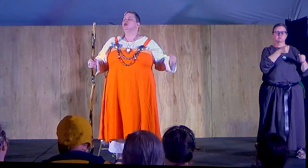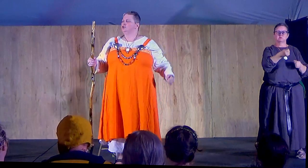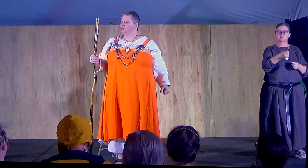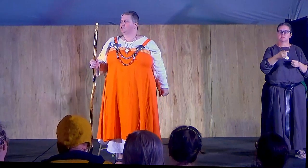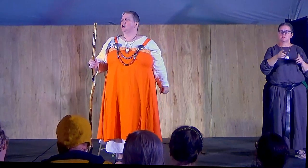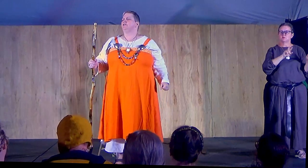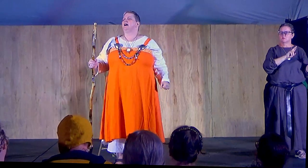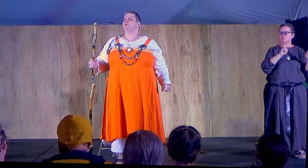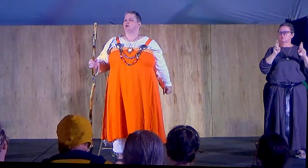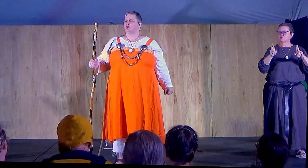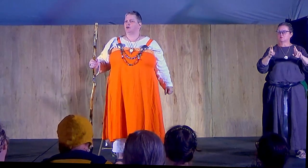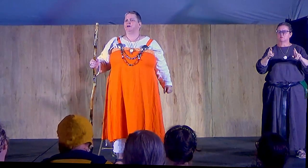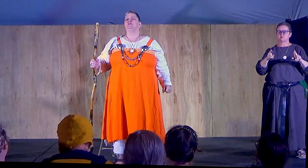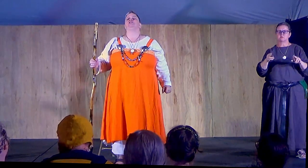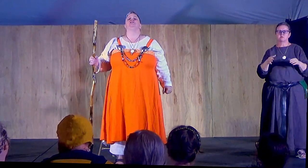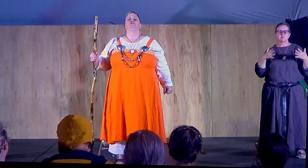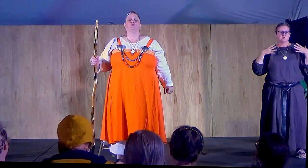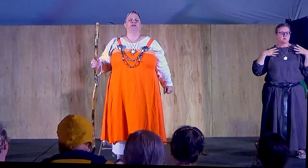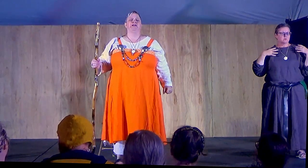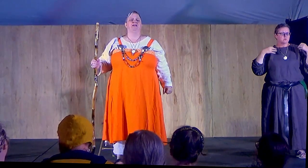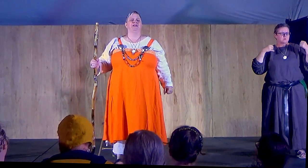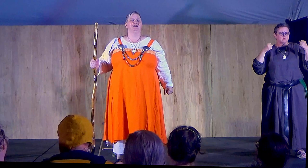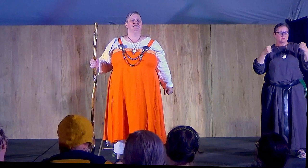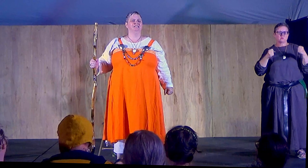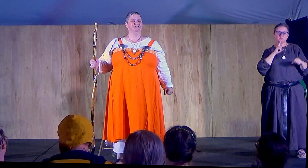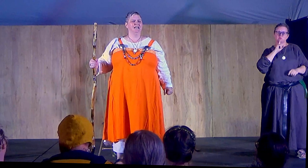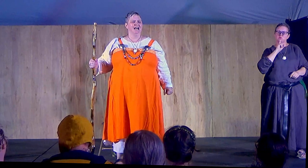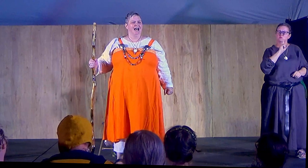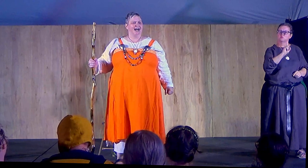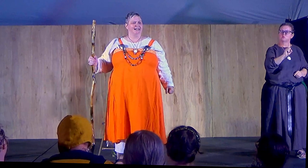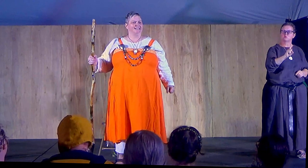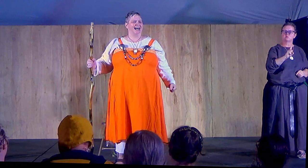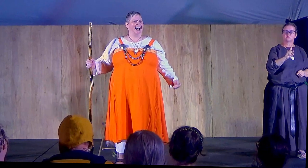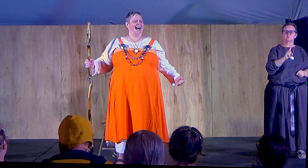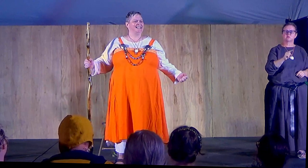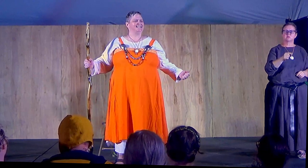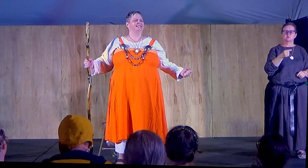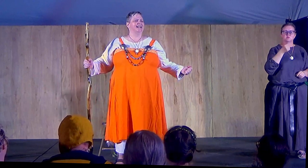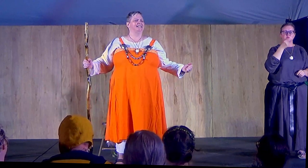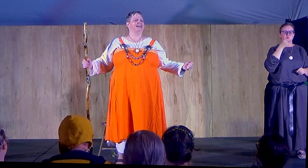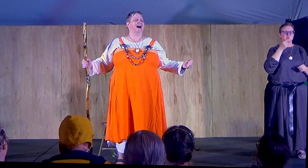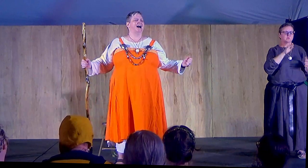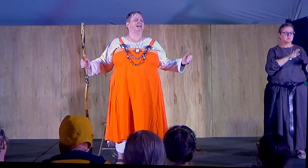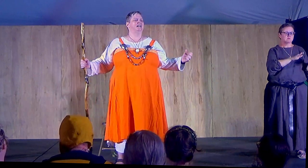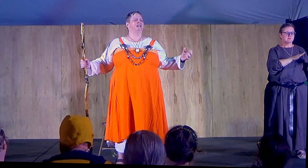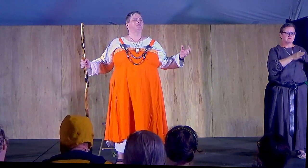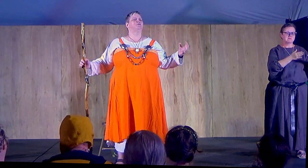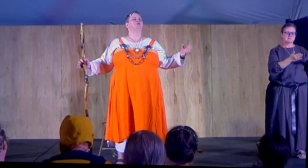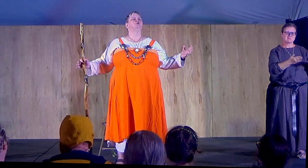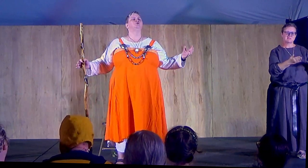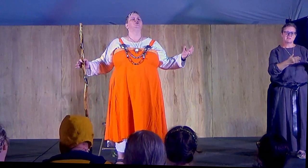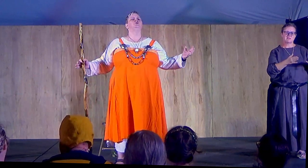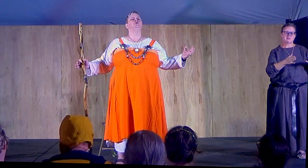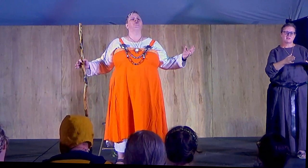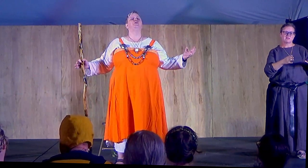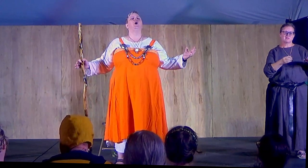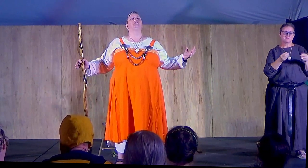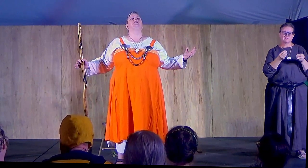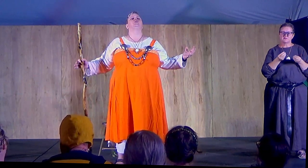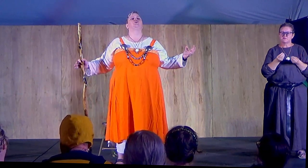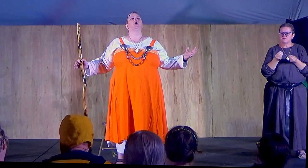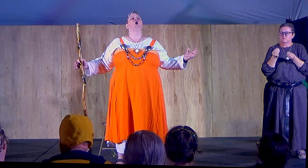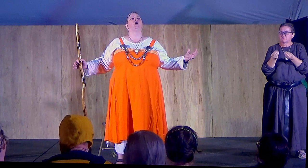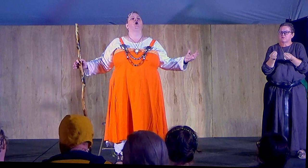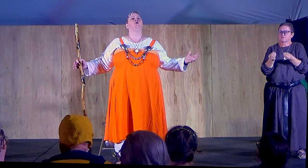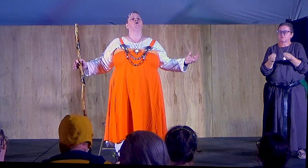ready. Show them your courage is real, and as they lay dying, food for